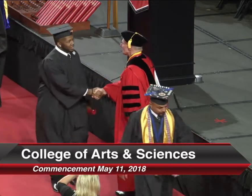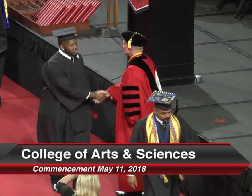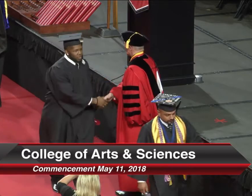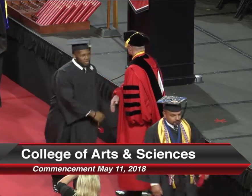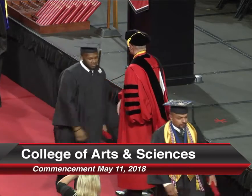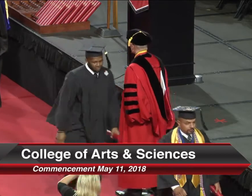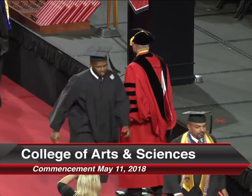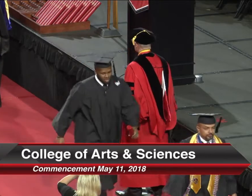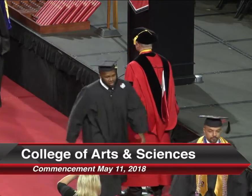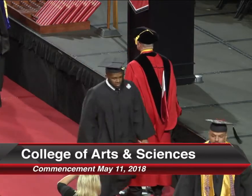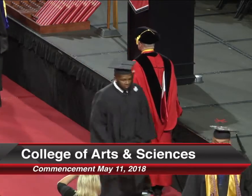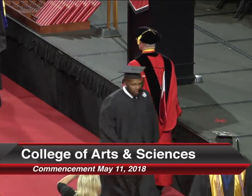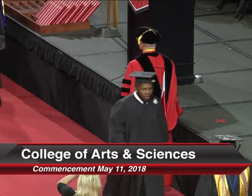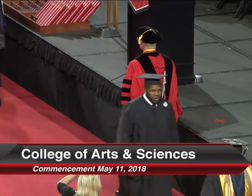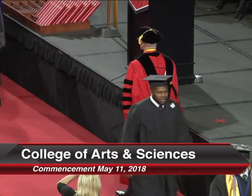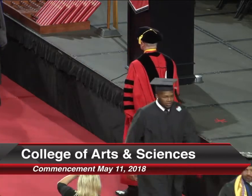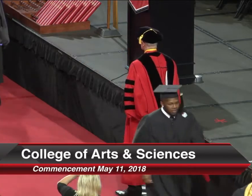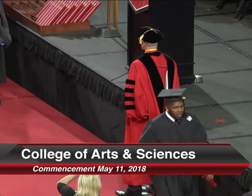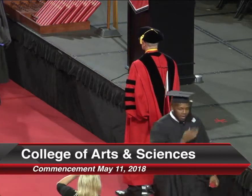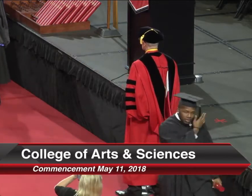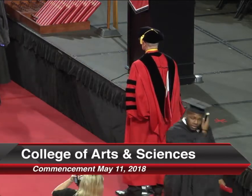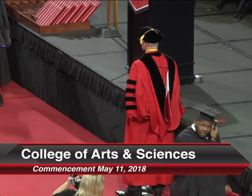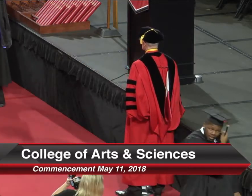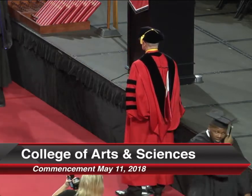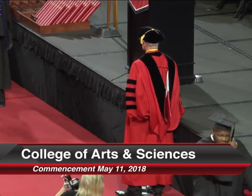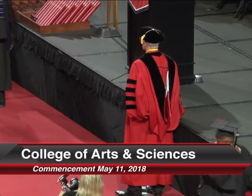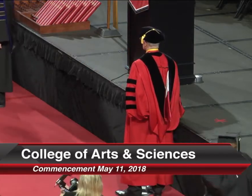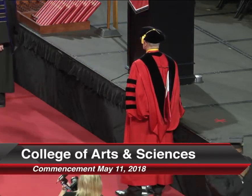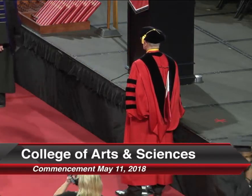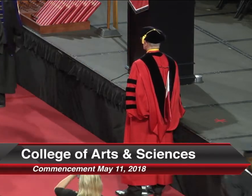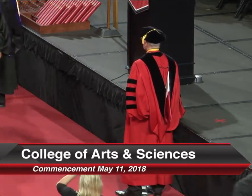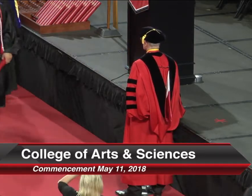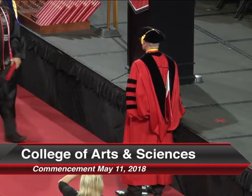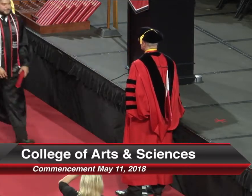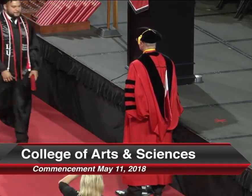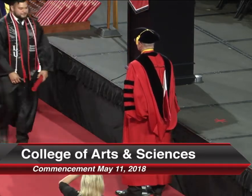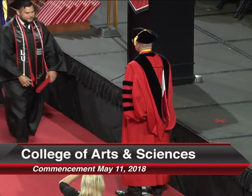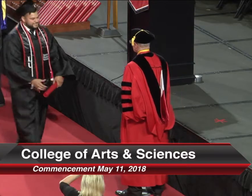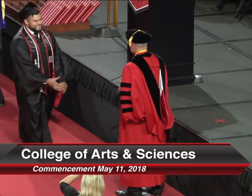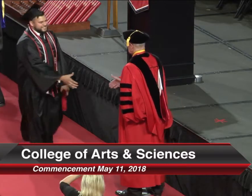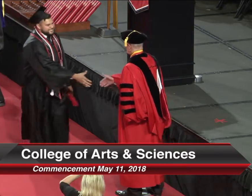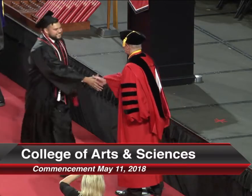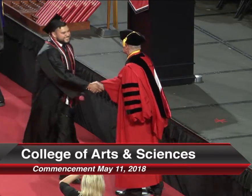Graduating summa cum laude, Amethyst Jean Hollowell.